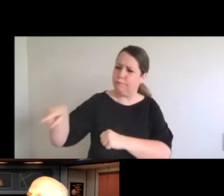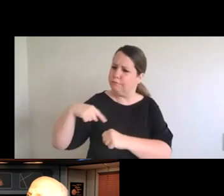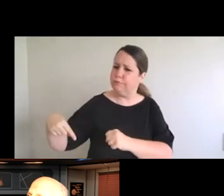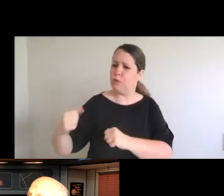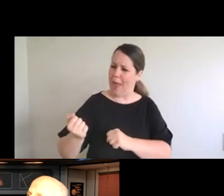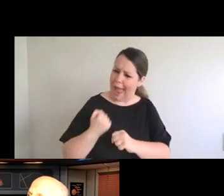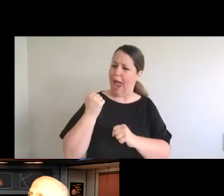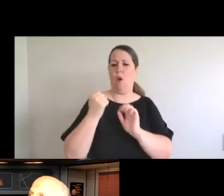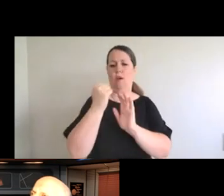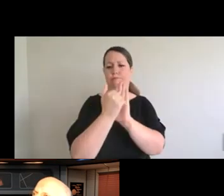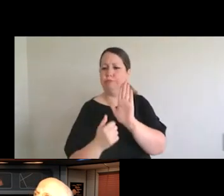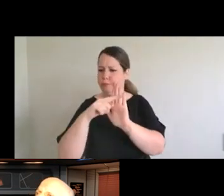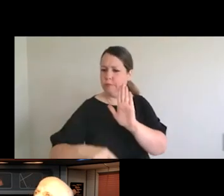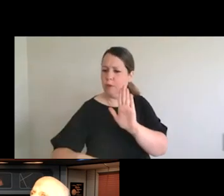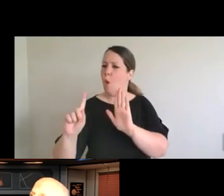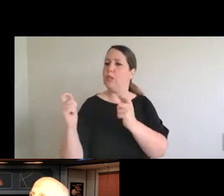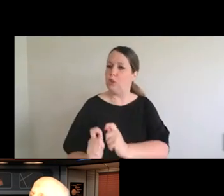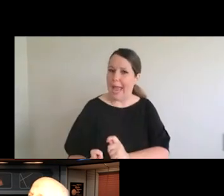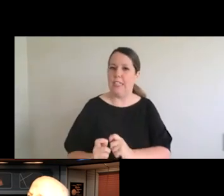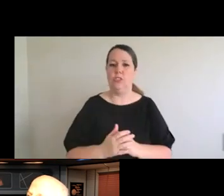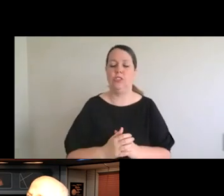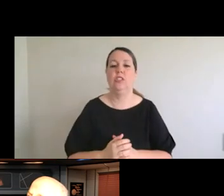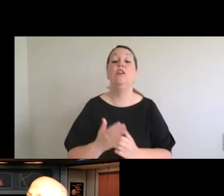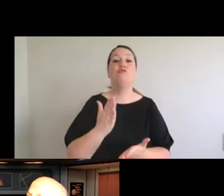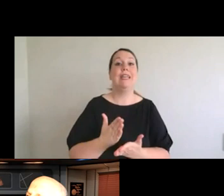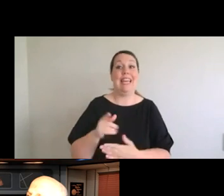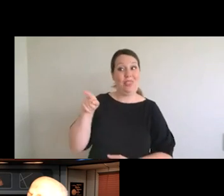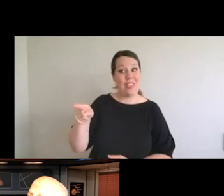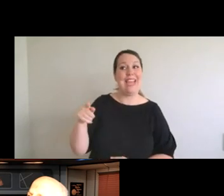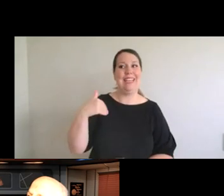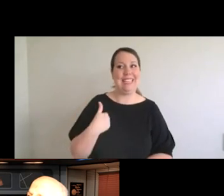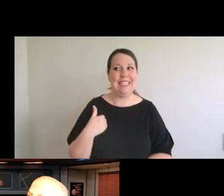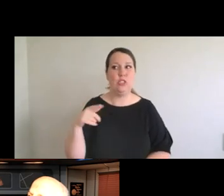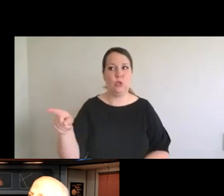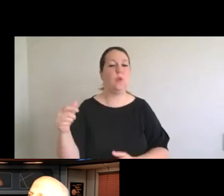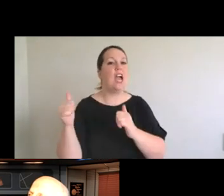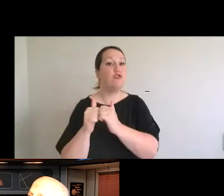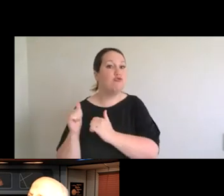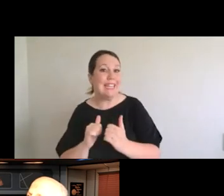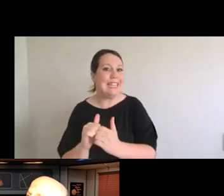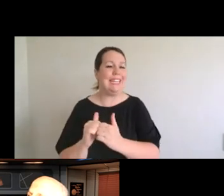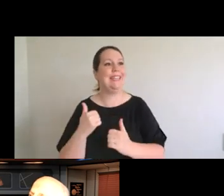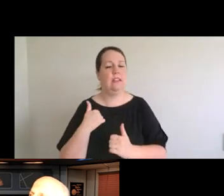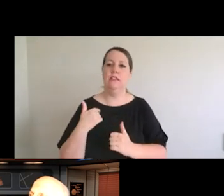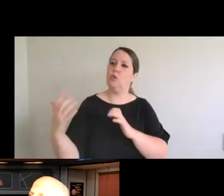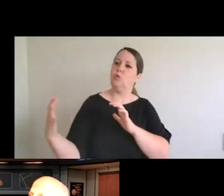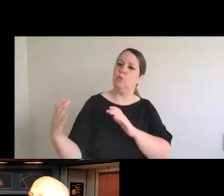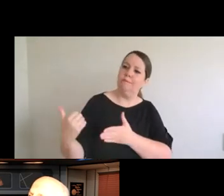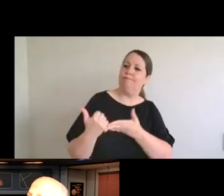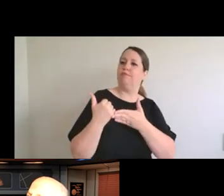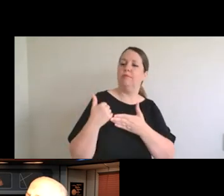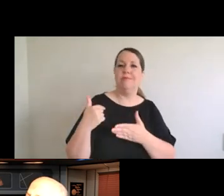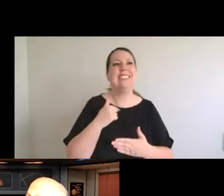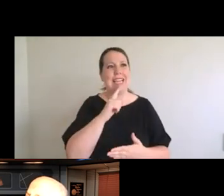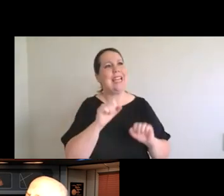be prepared. They can't draft the amendments till they see the bill, but they can agree that there has to be standards. They can agree that they have to